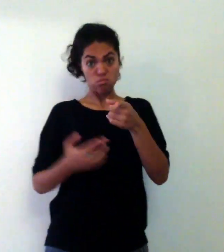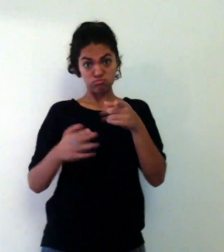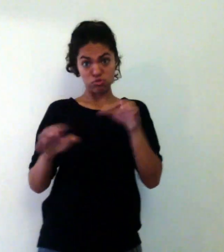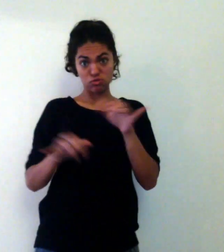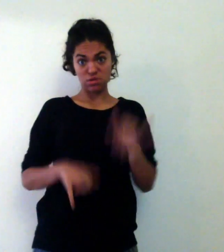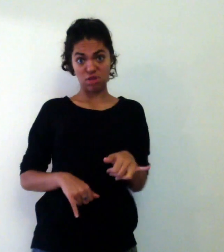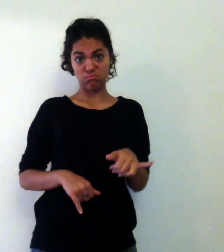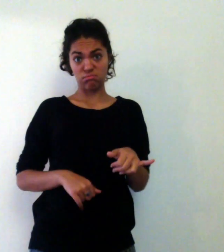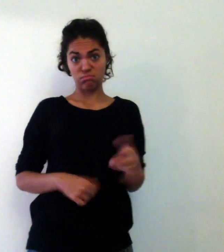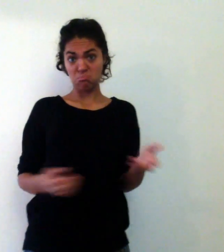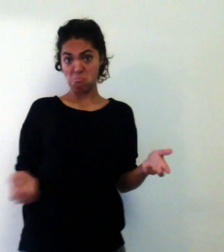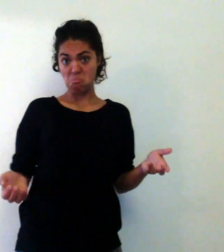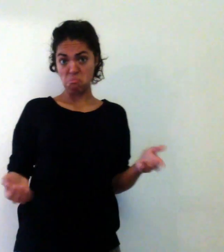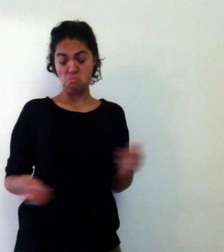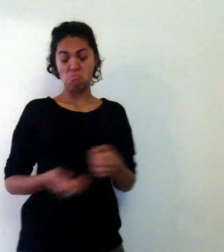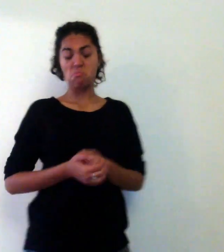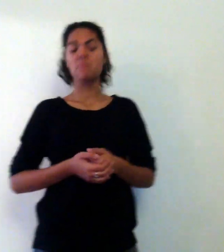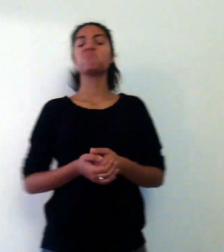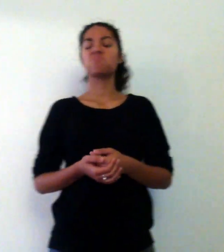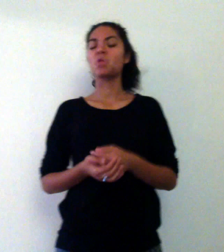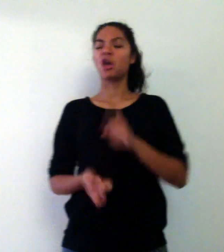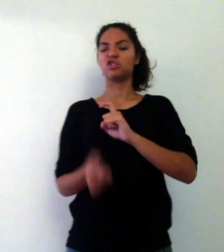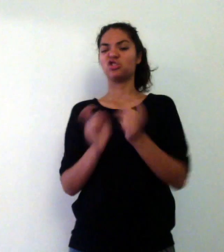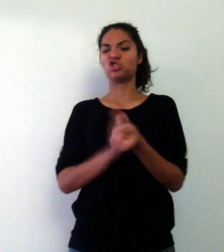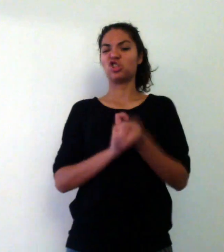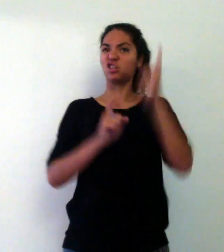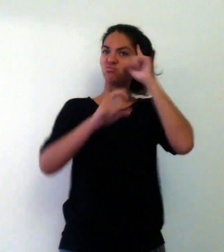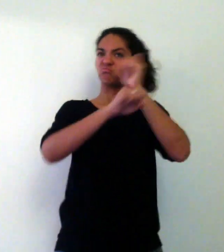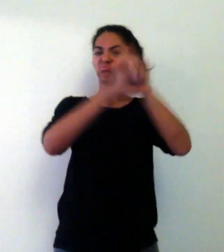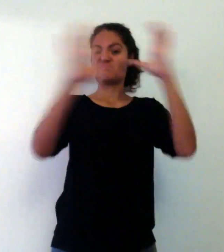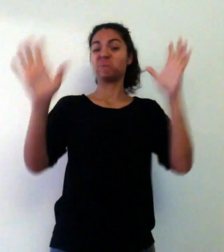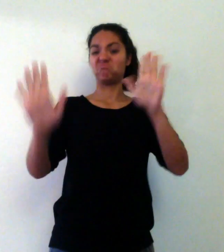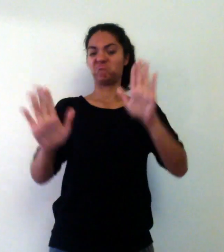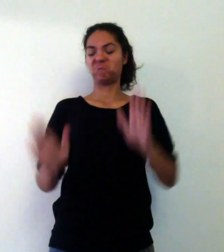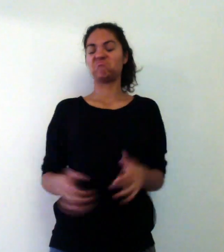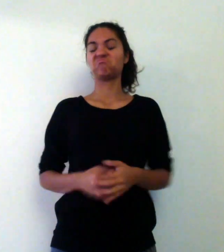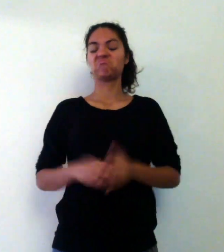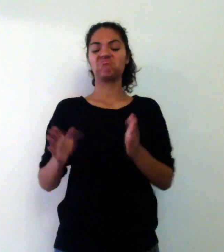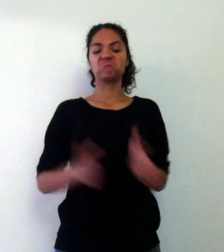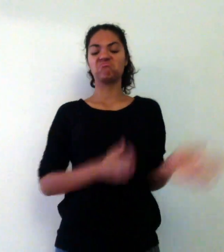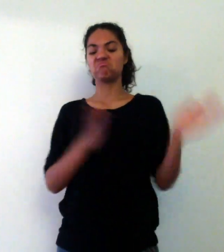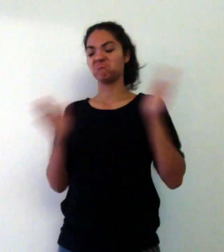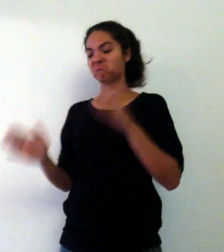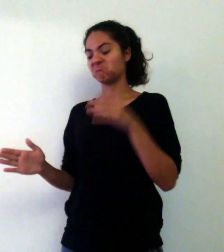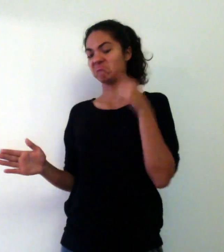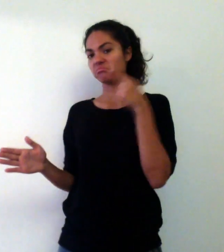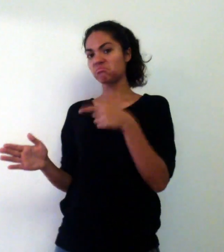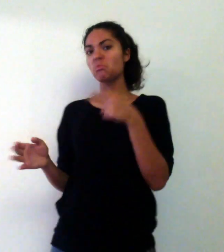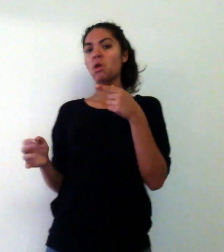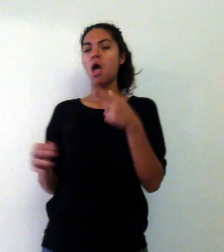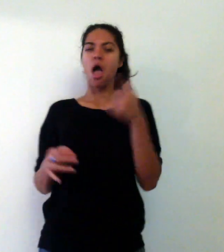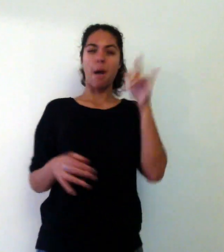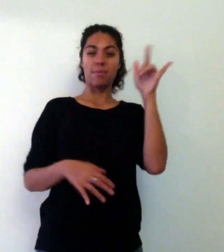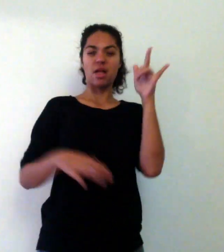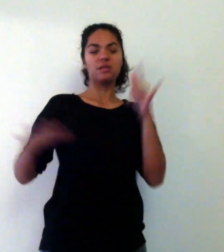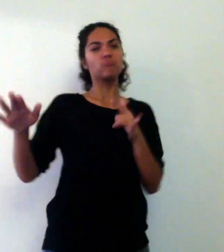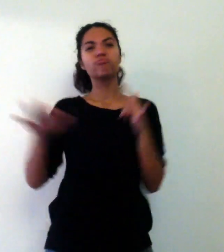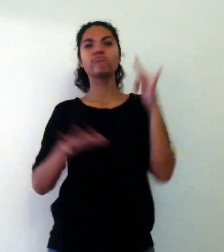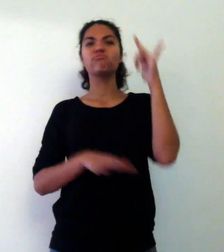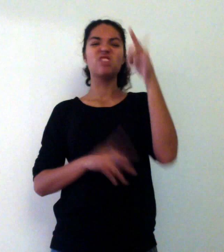Switch the illustration. Shortly thereafter, an Eastern Airlines plane had taken off, I think it was from Atlanta, heading somewhere into the Caribbean.